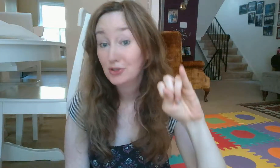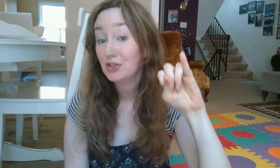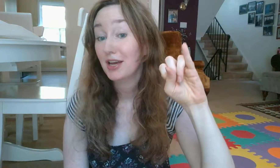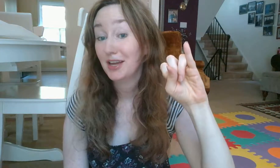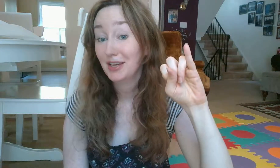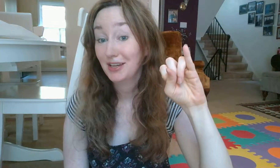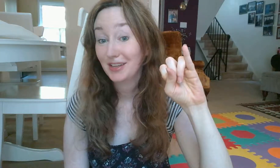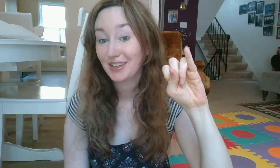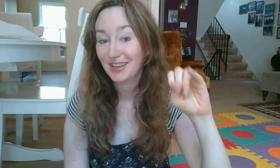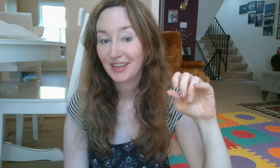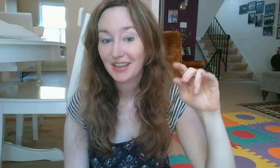J,